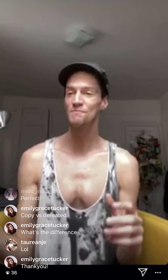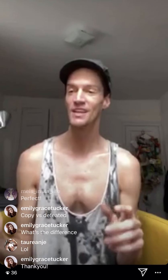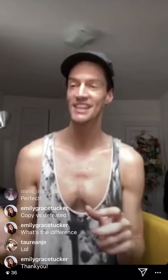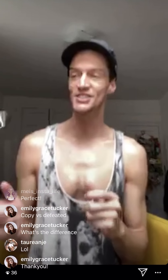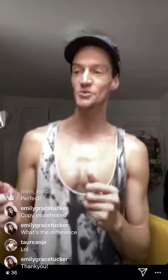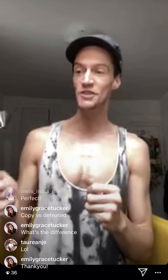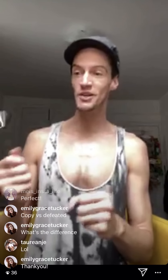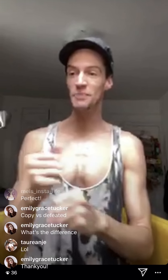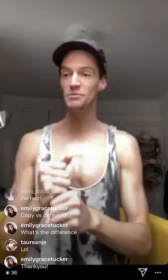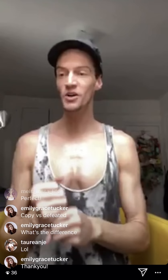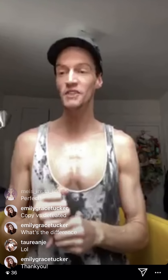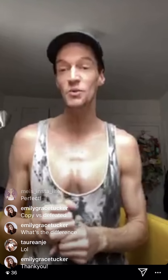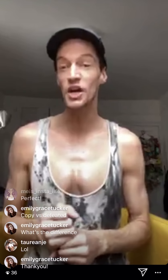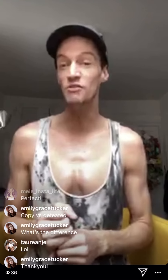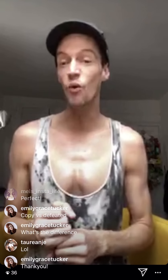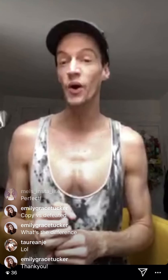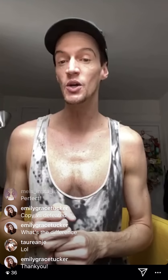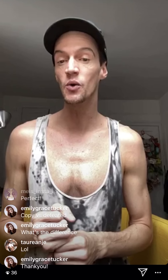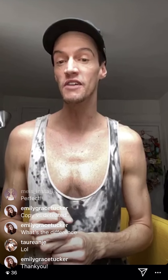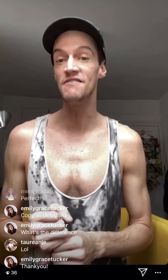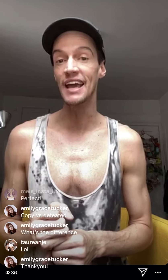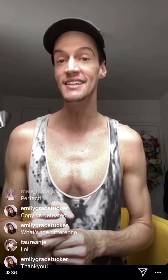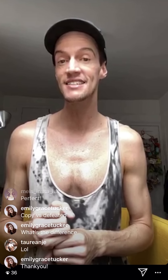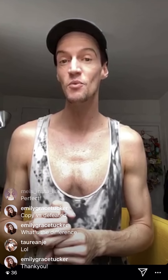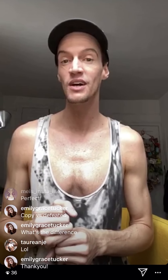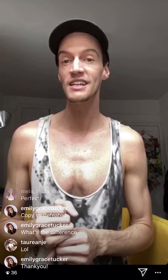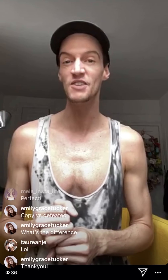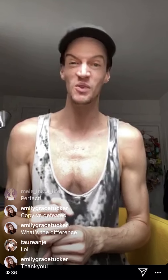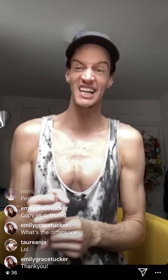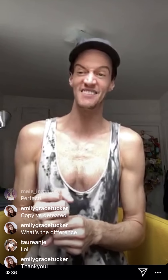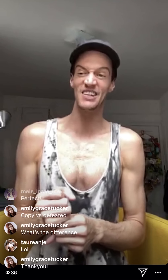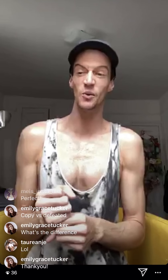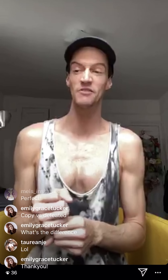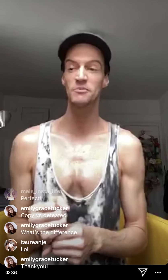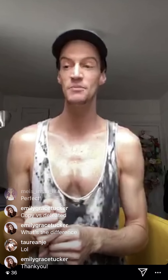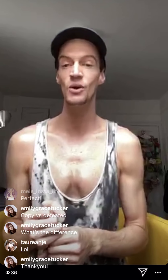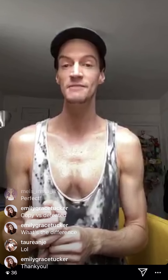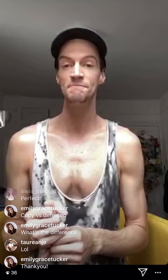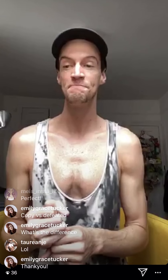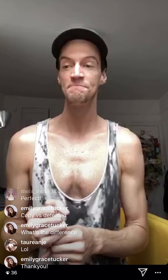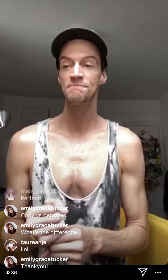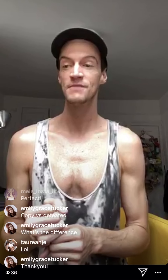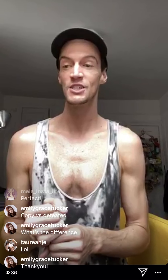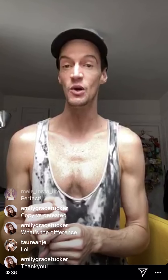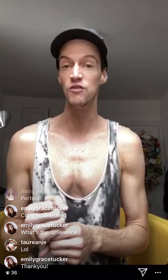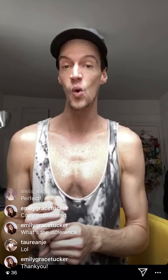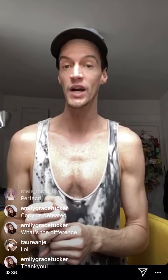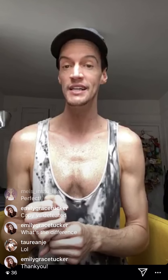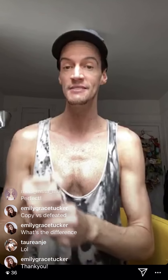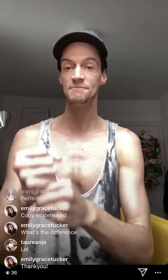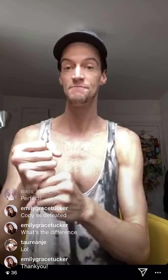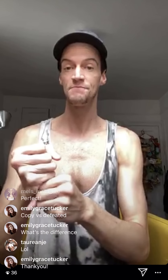just review a couple more. If you want to avoid or evade someone, if you want to kind of get away from someone, to avoid.